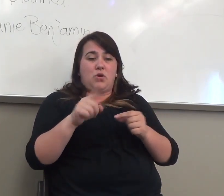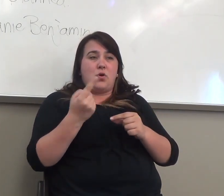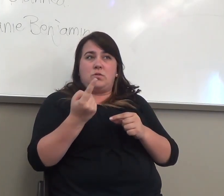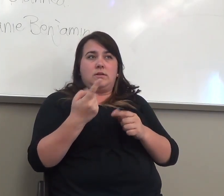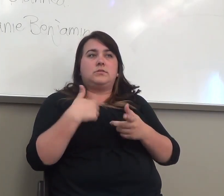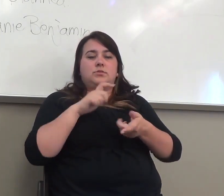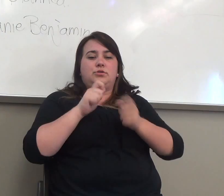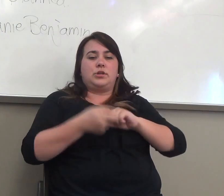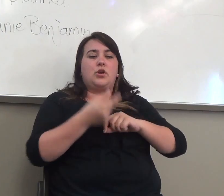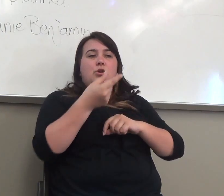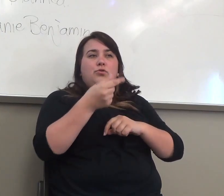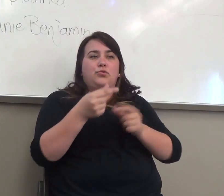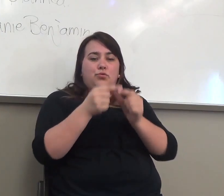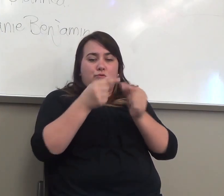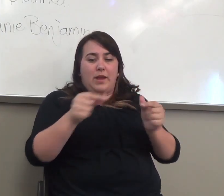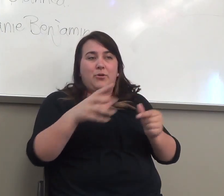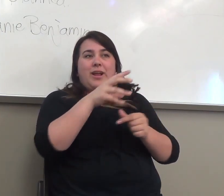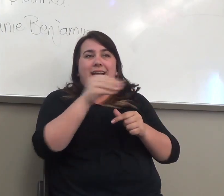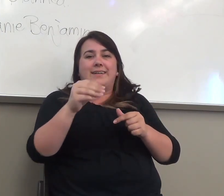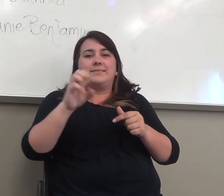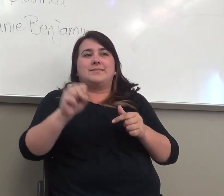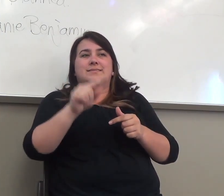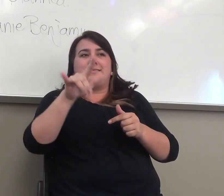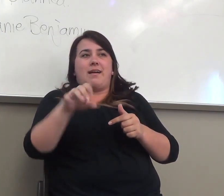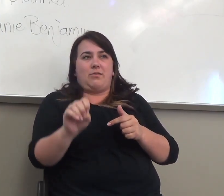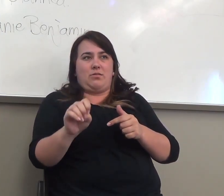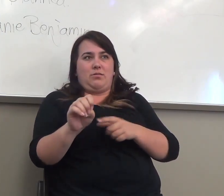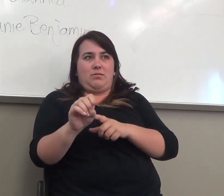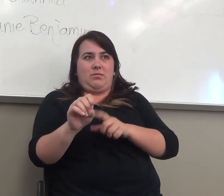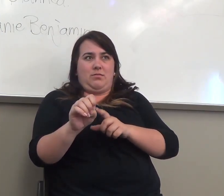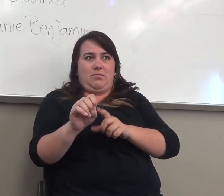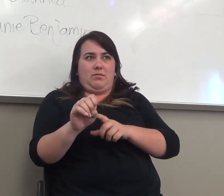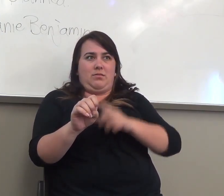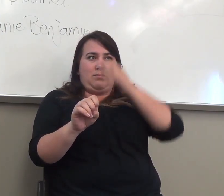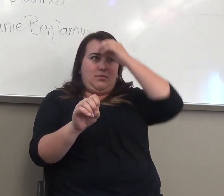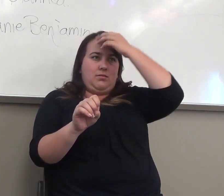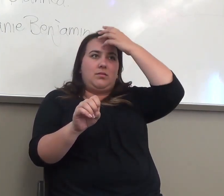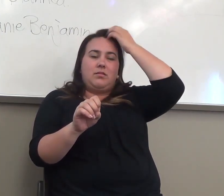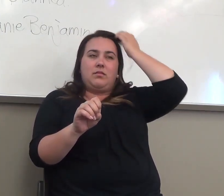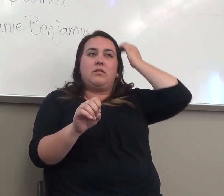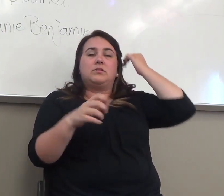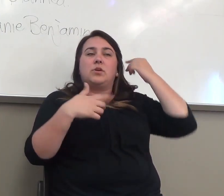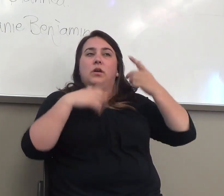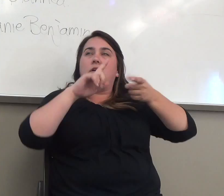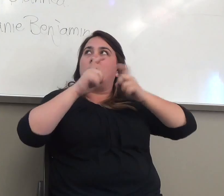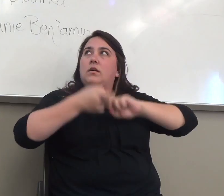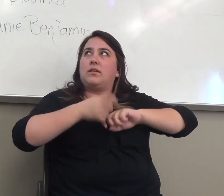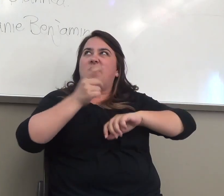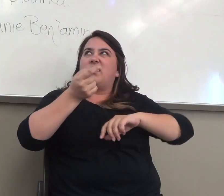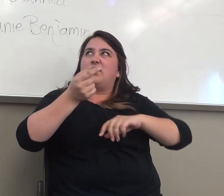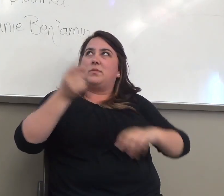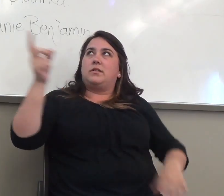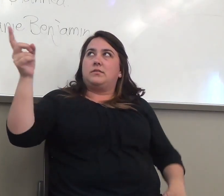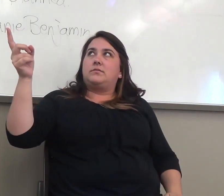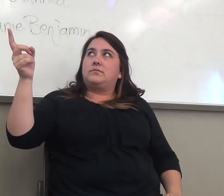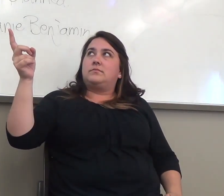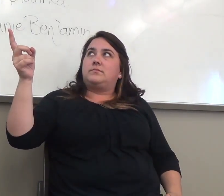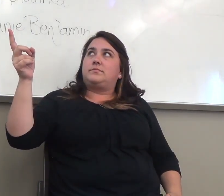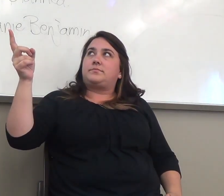grammar and style. So I'm moving the setting up a little bit, okay? Then it's going to